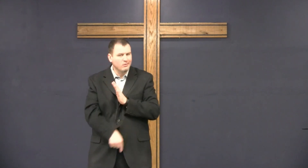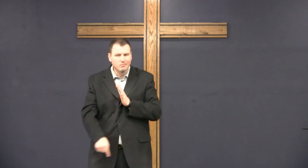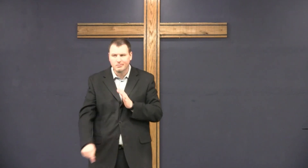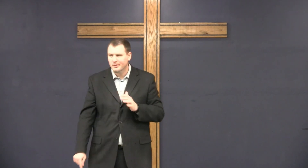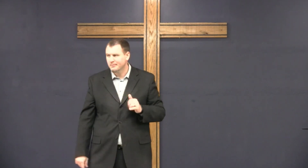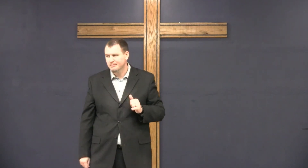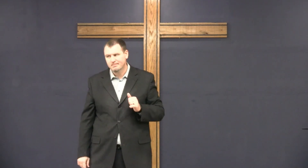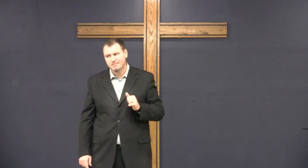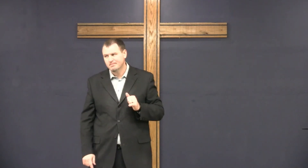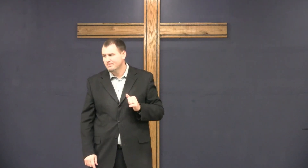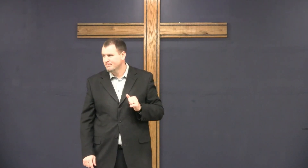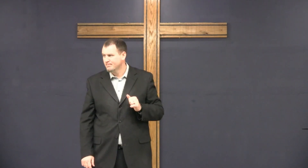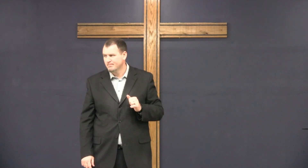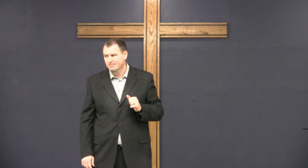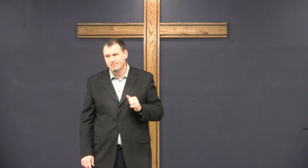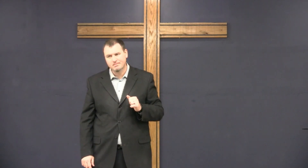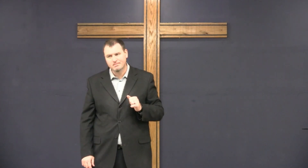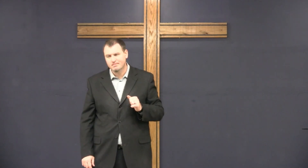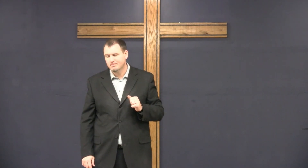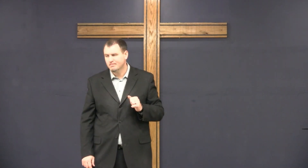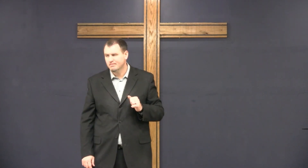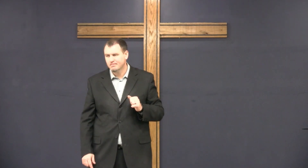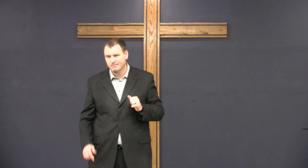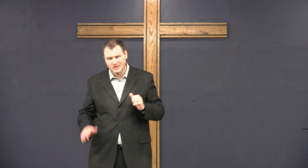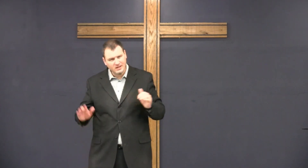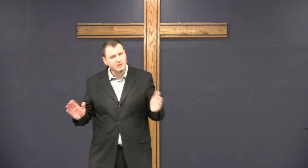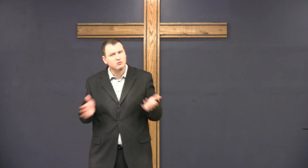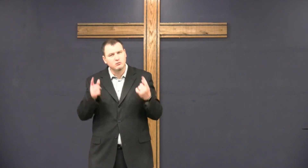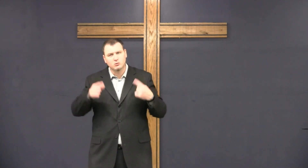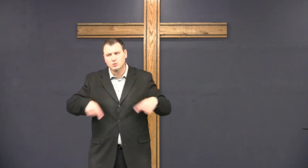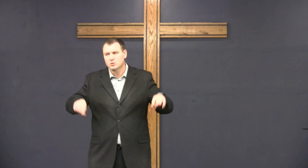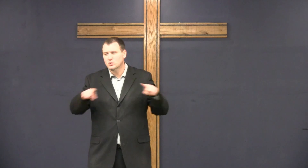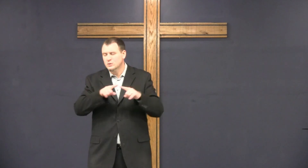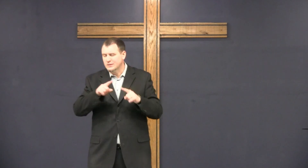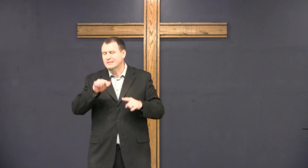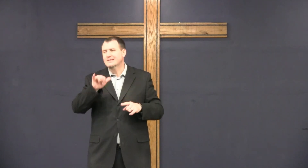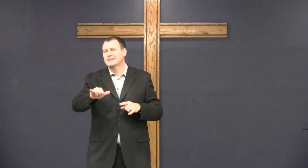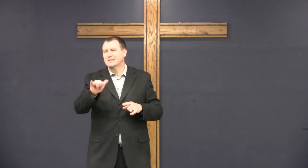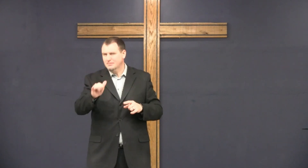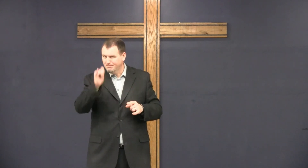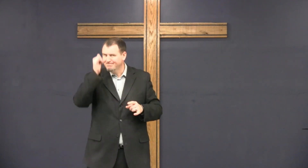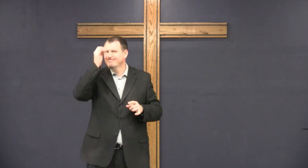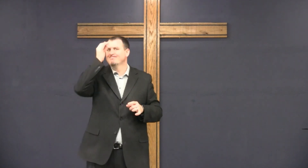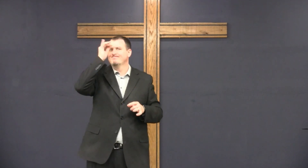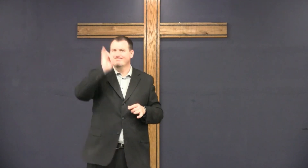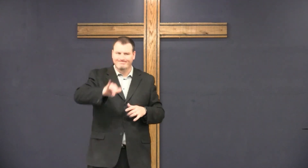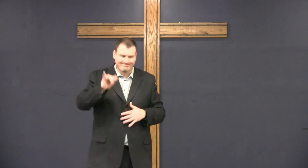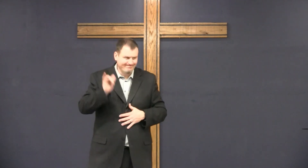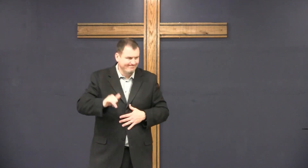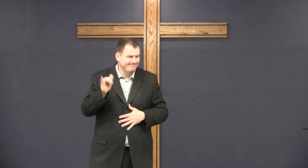Many times our prayers are very short. We don't have deep